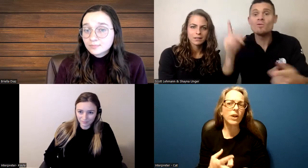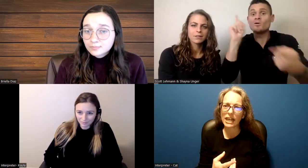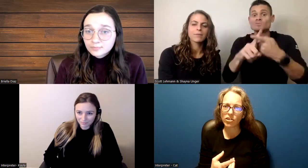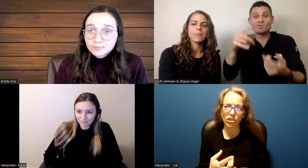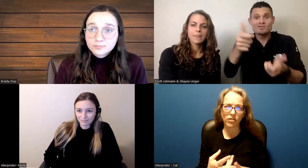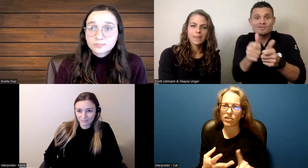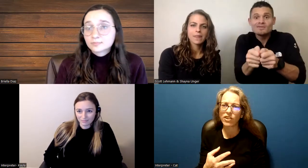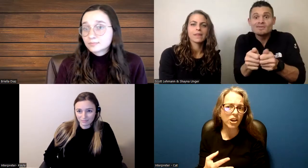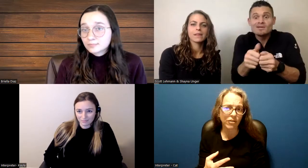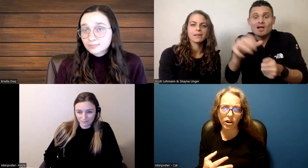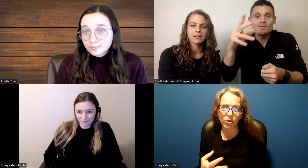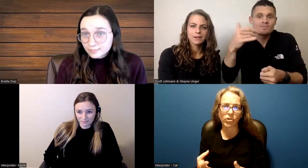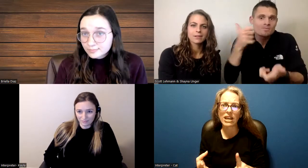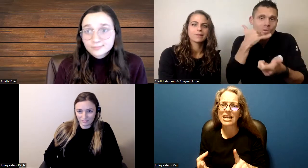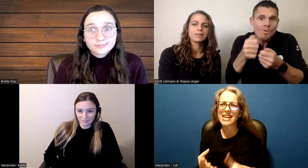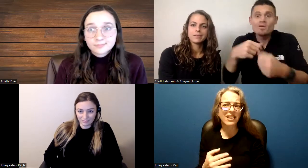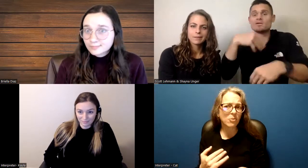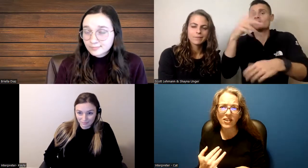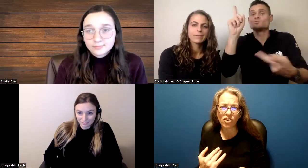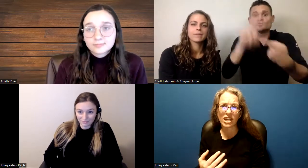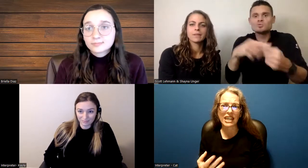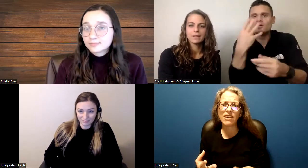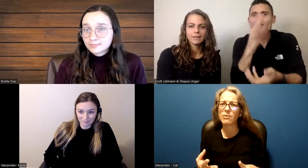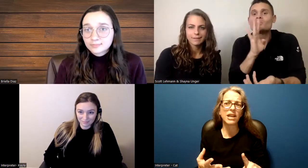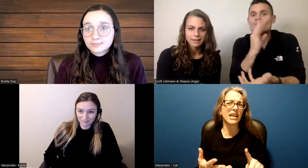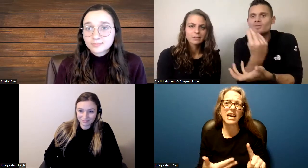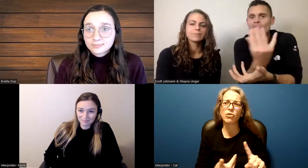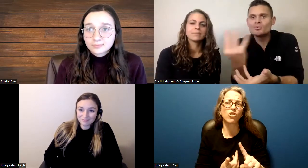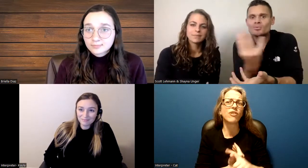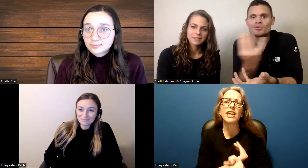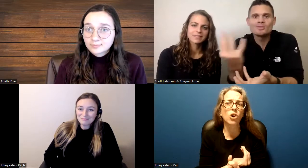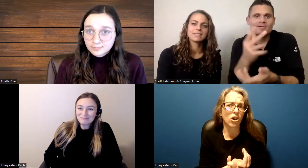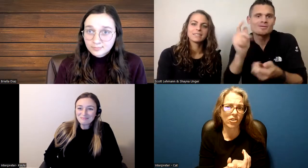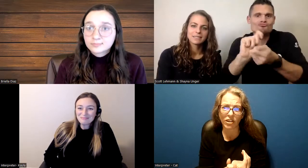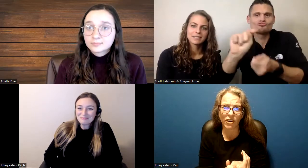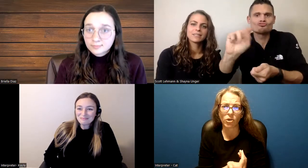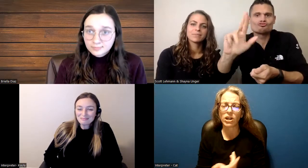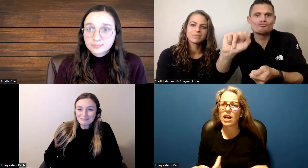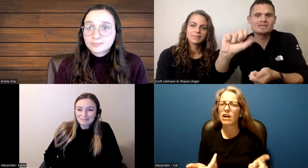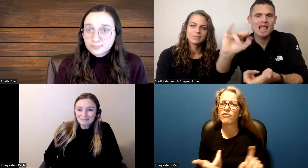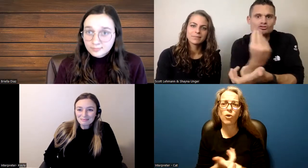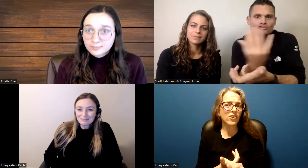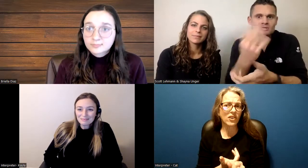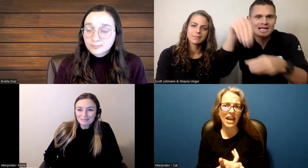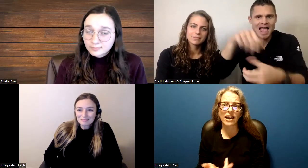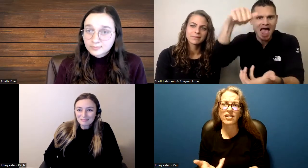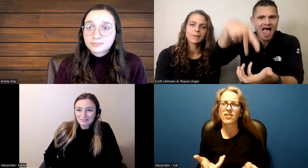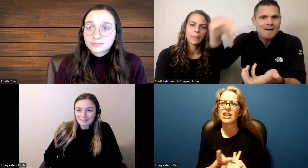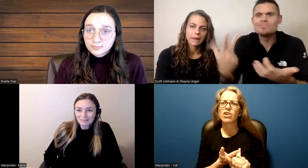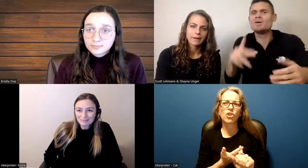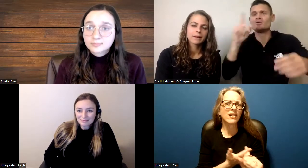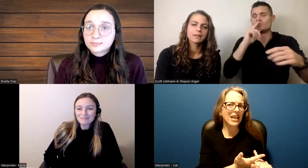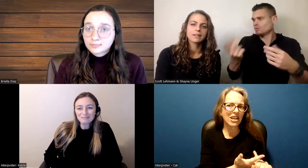video relay services, video phones, text messaging, even being able to do video calls on the phone. Voice to